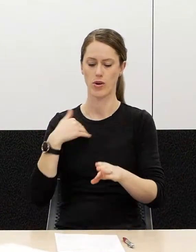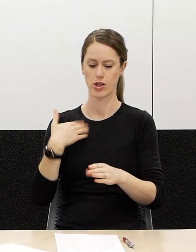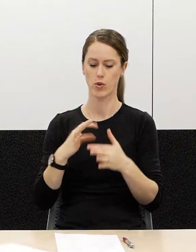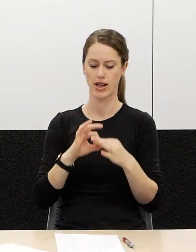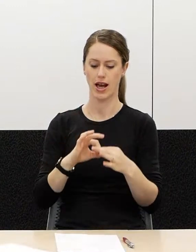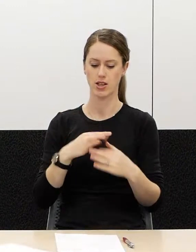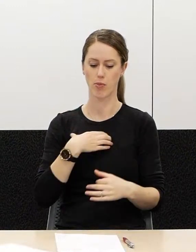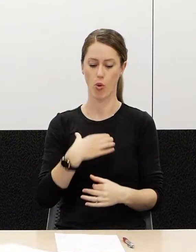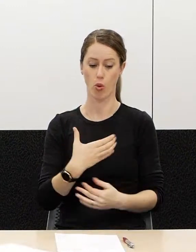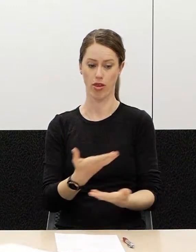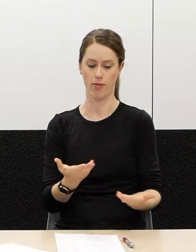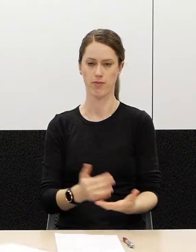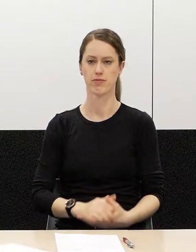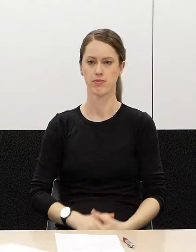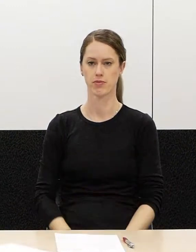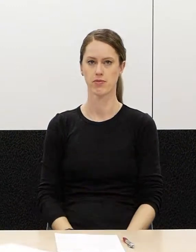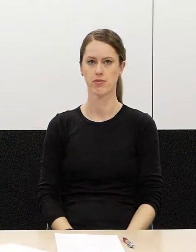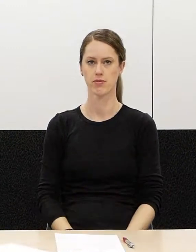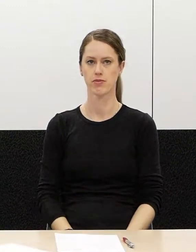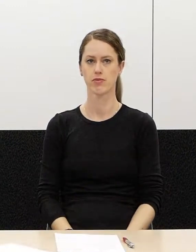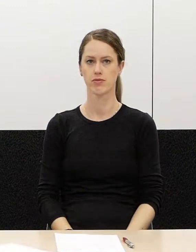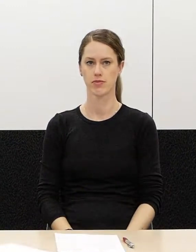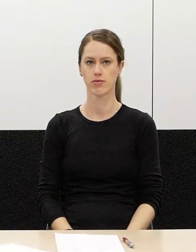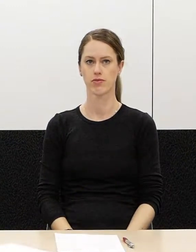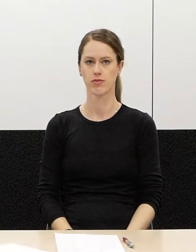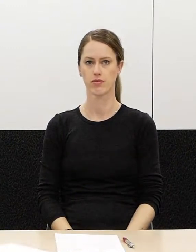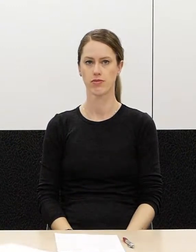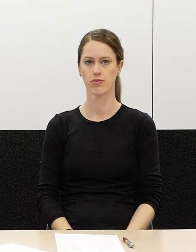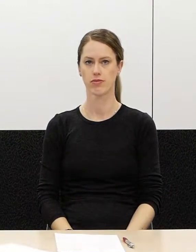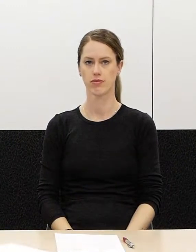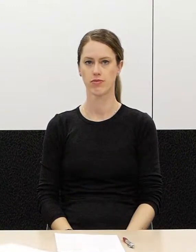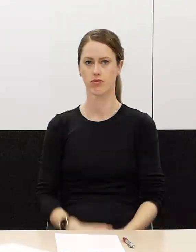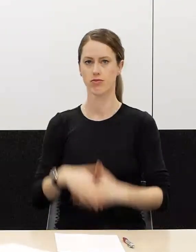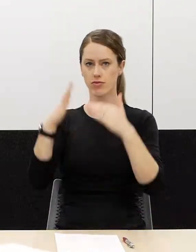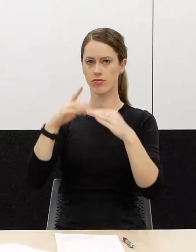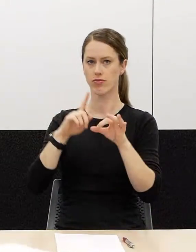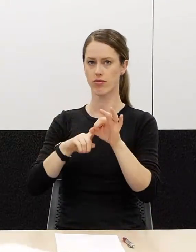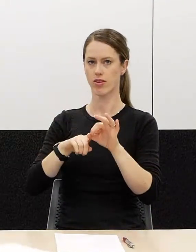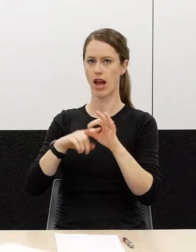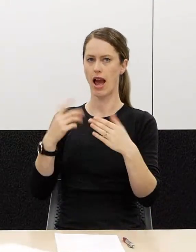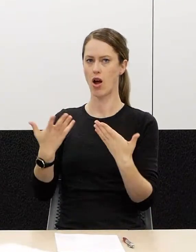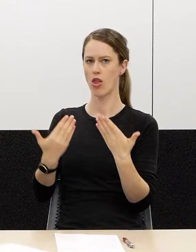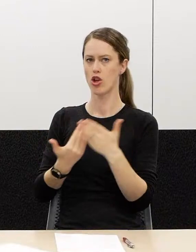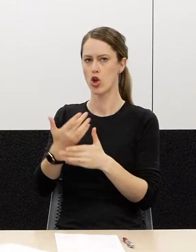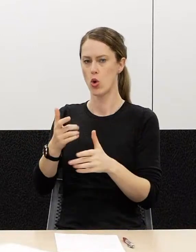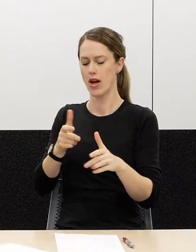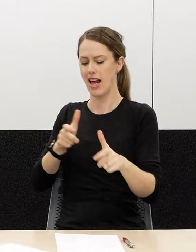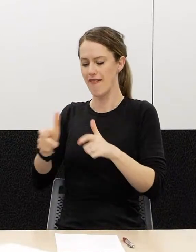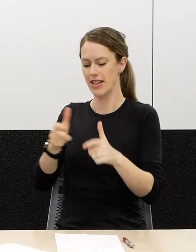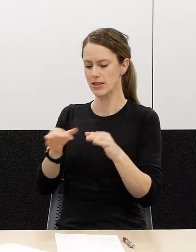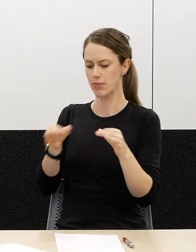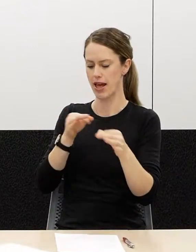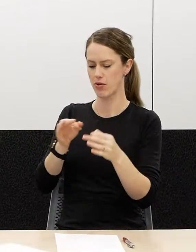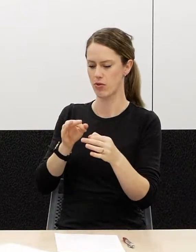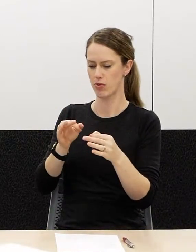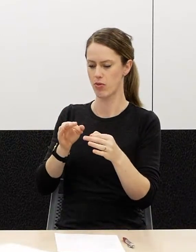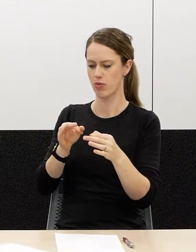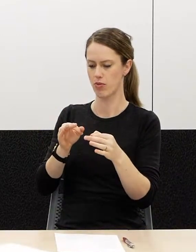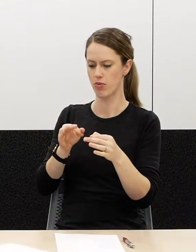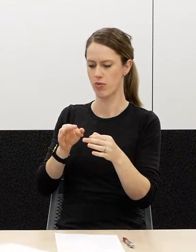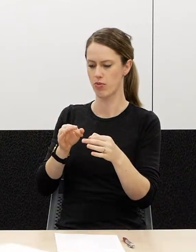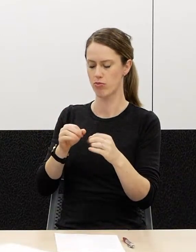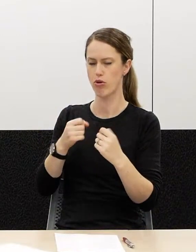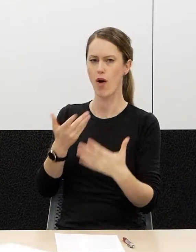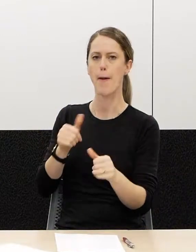engage more with. So how will the governance plans ensure better accountability? How will new